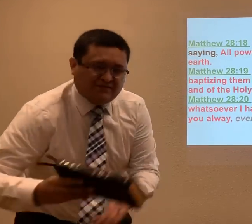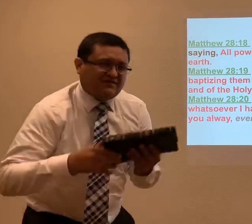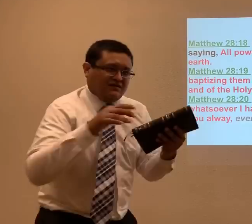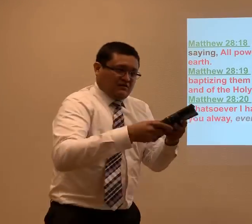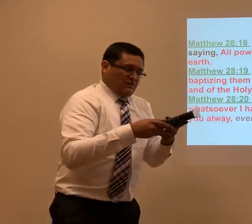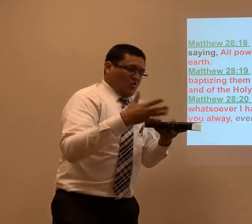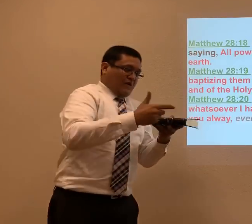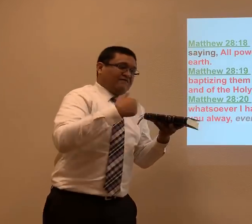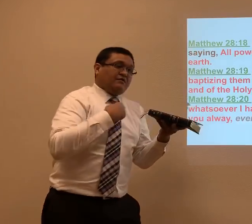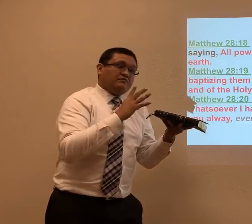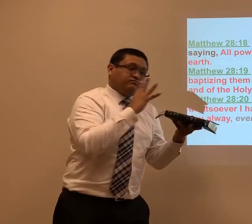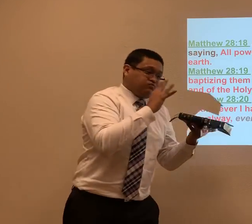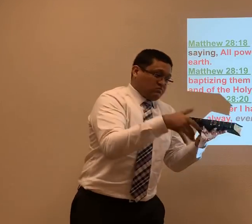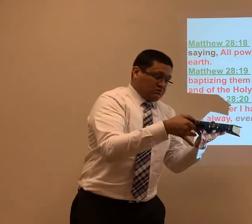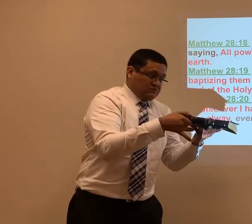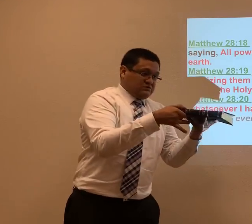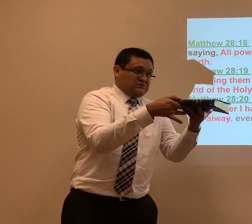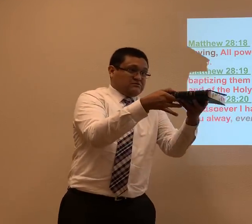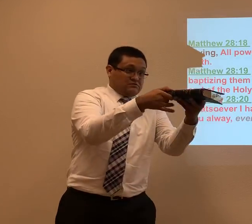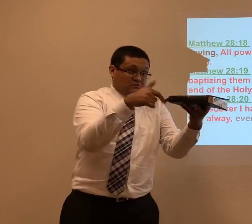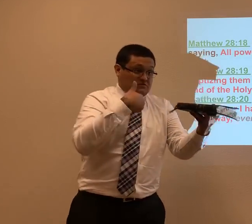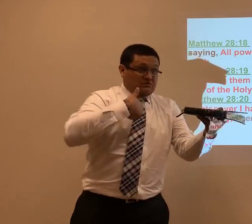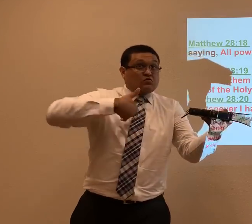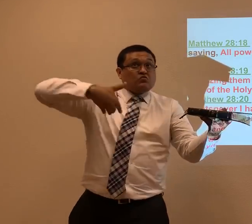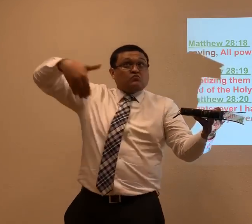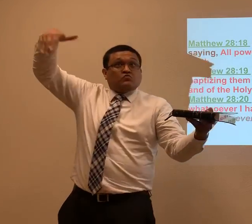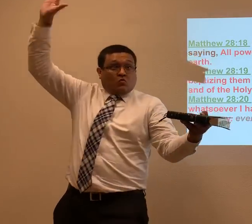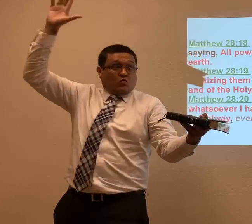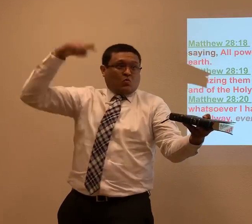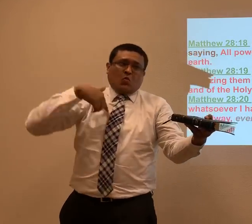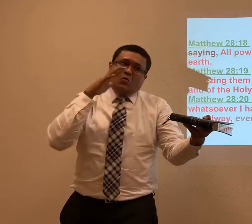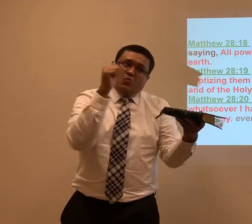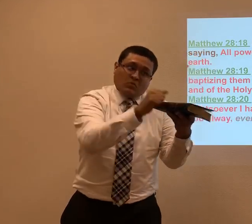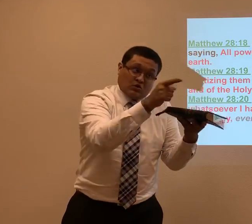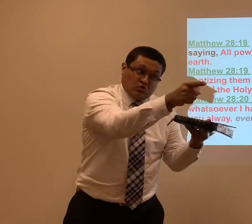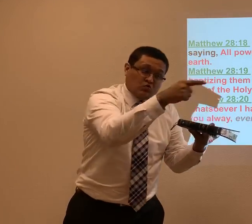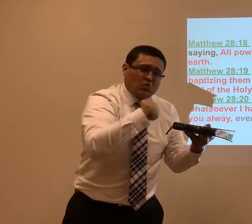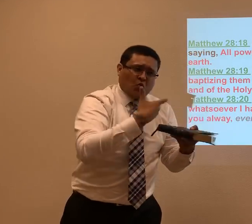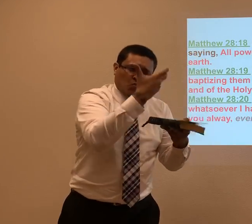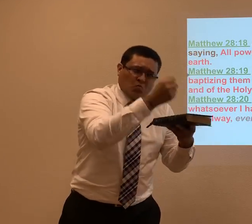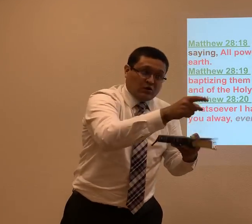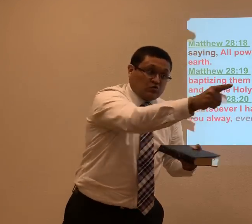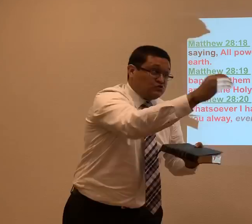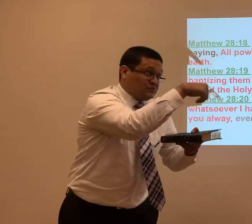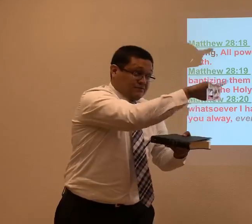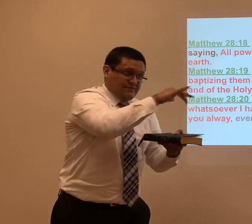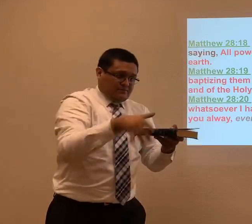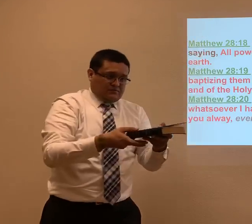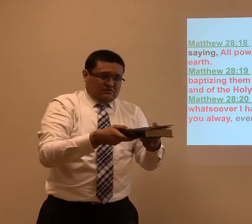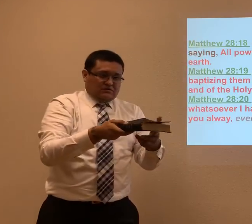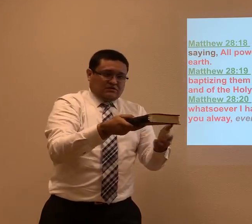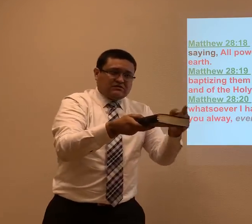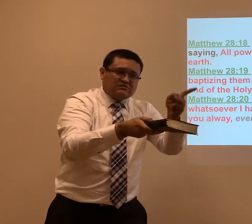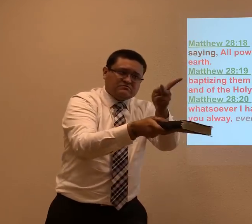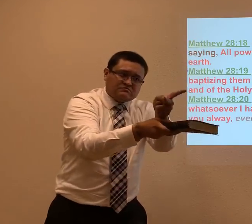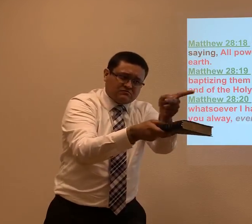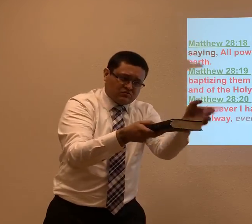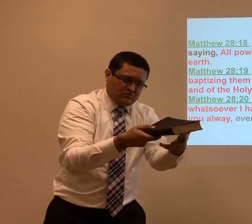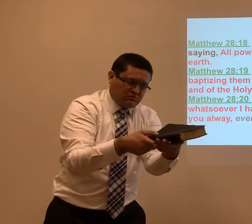observe it. So it's like this word of God. You know, God, Jesus ascended, but he left his word